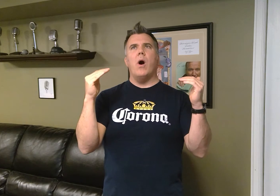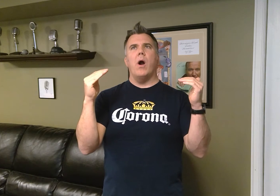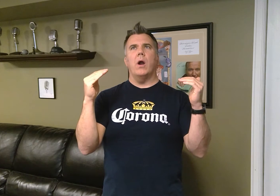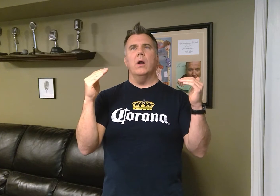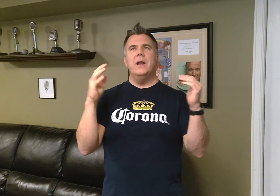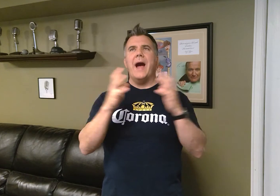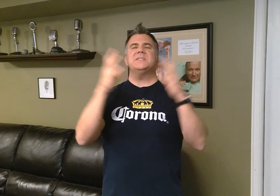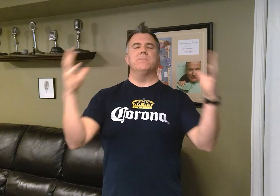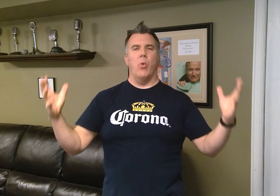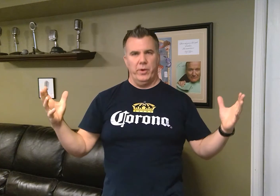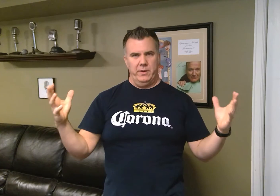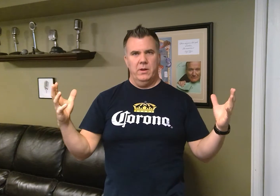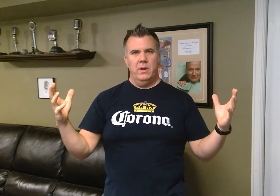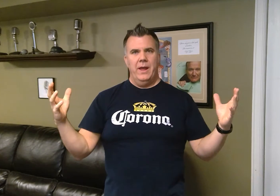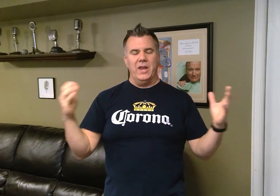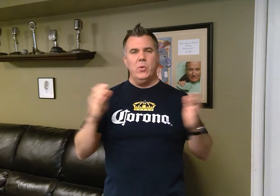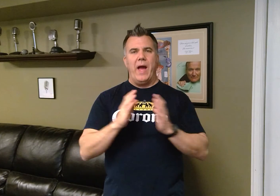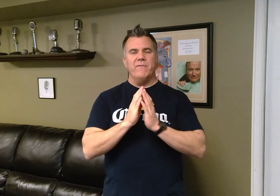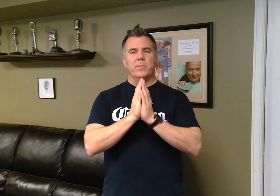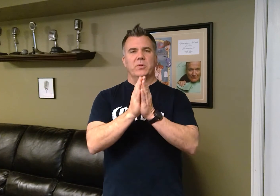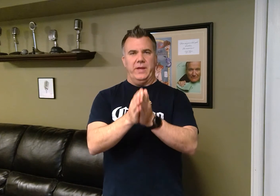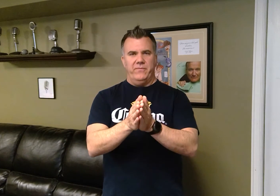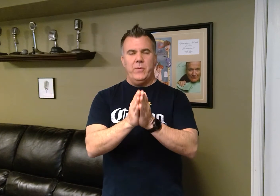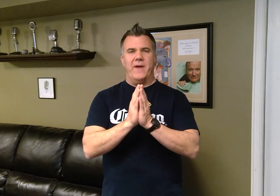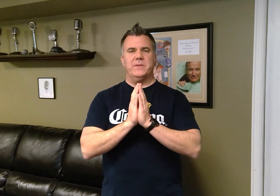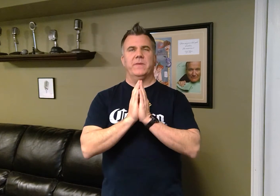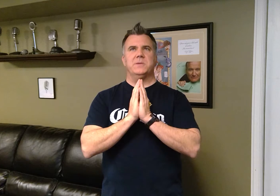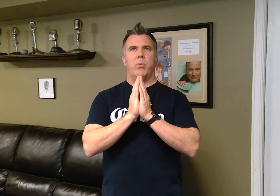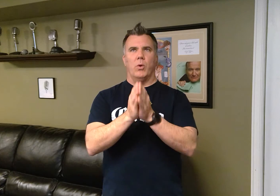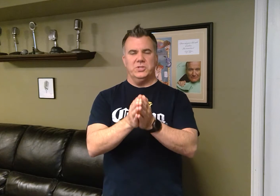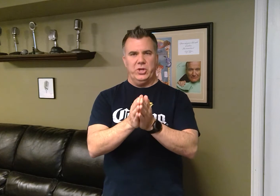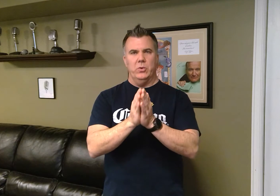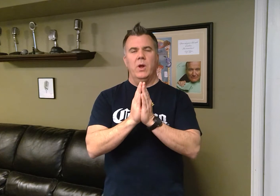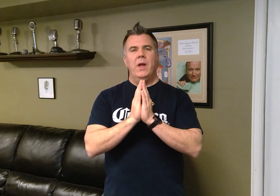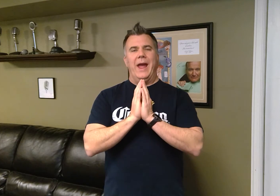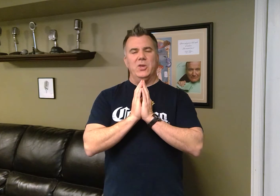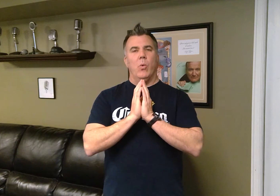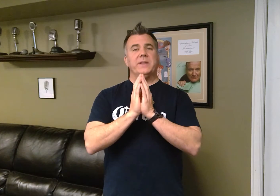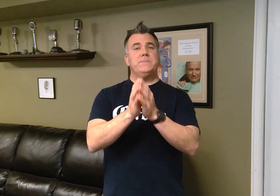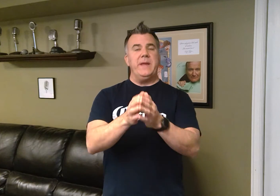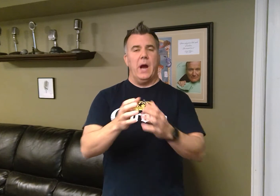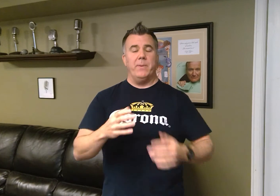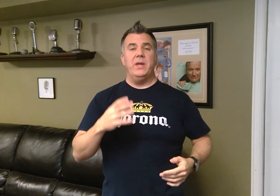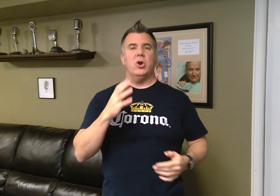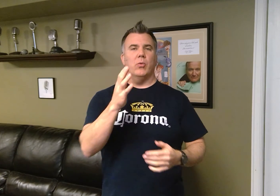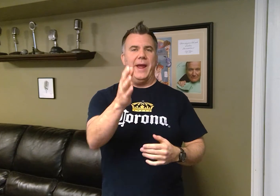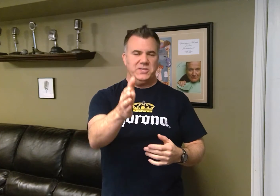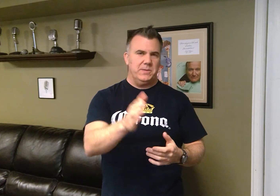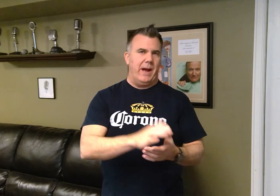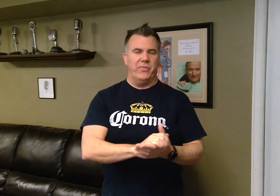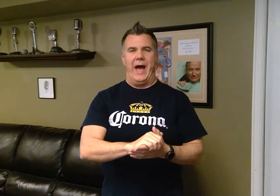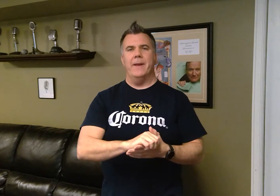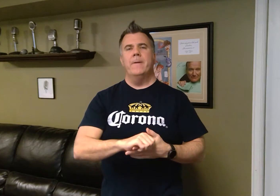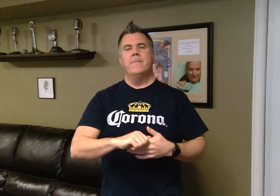are not supported and you have your belief and you have something that's important to you and you want to speak up and be courageous about that.